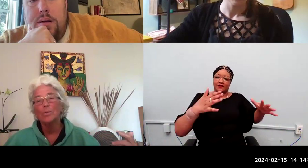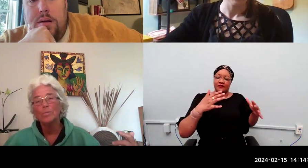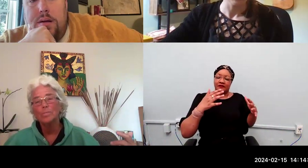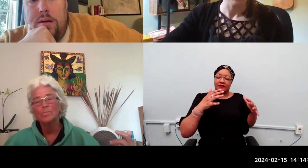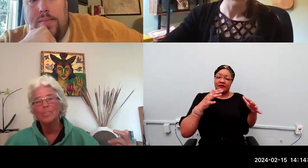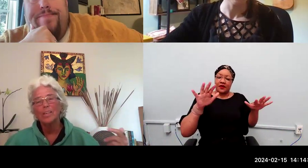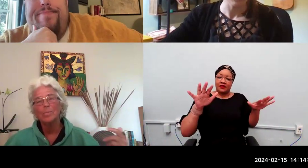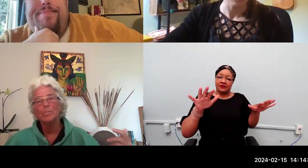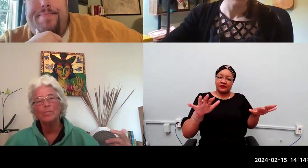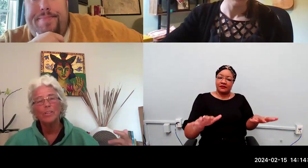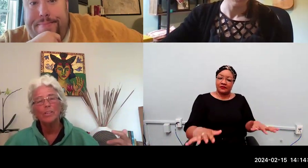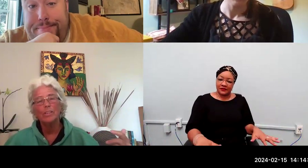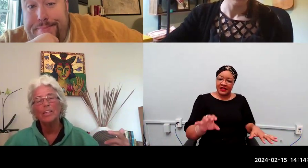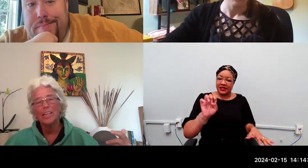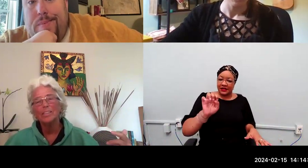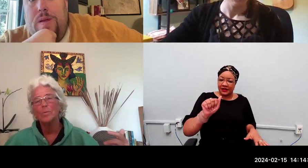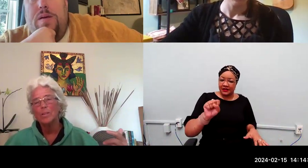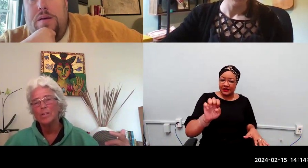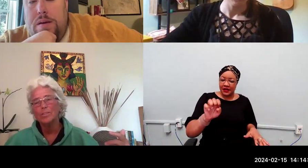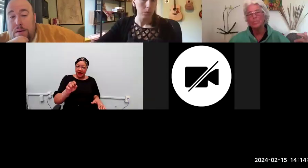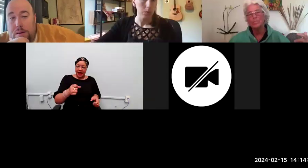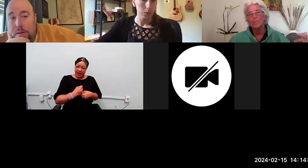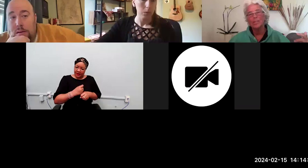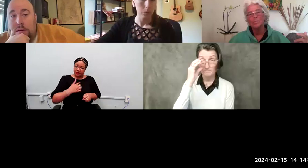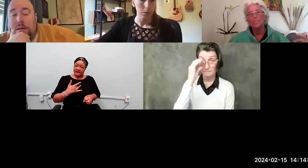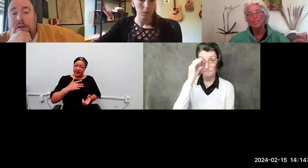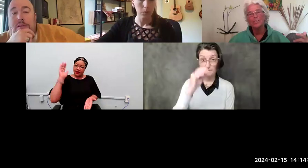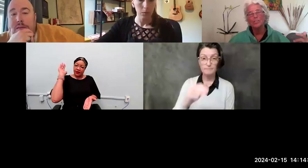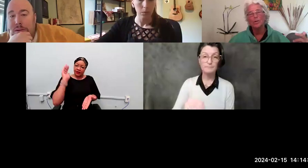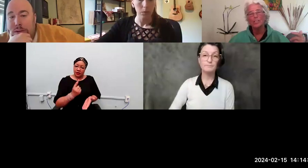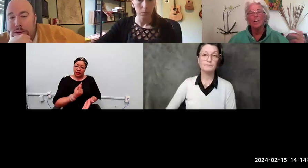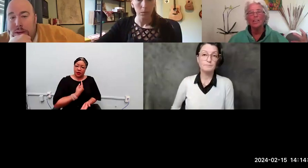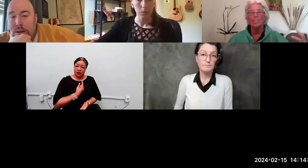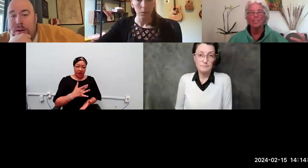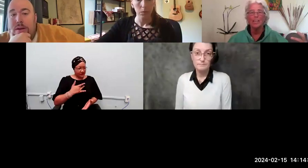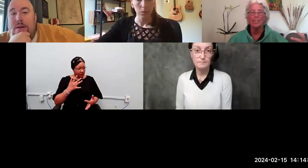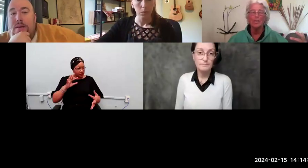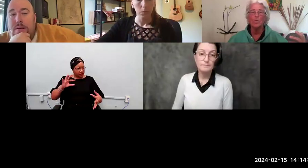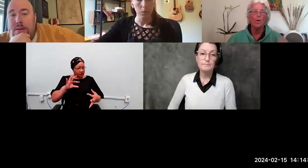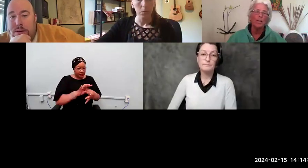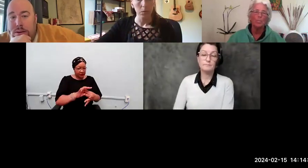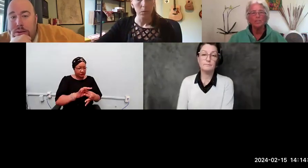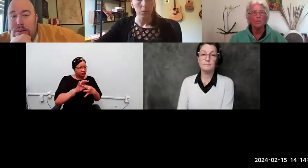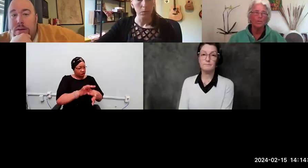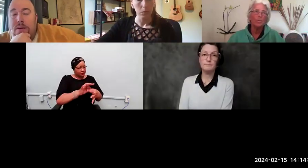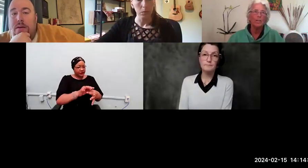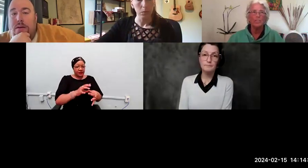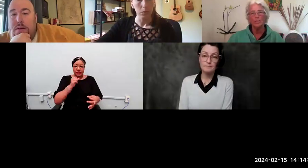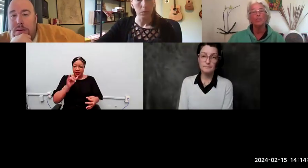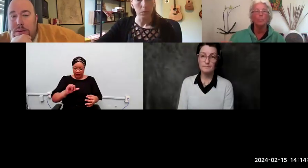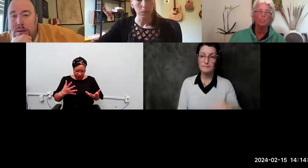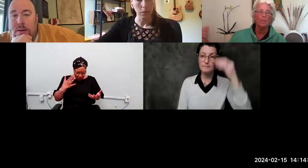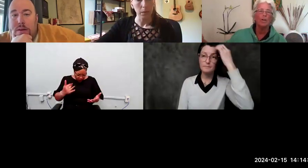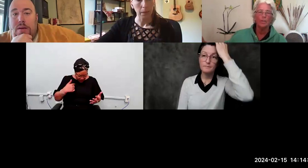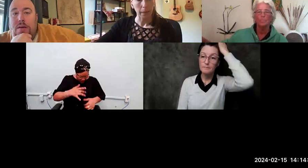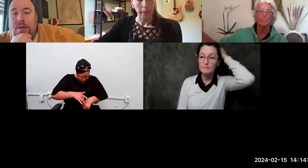not alone, and it makes me feel connected with others, right? And so it's not like saying like, well, why am I so hurt about this?